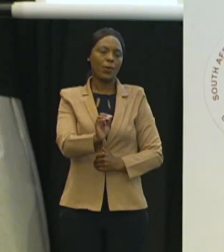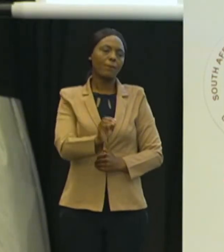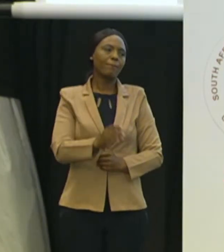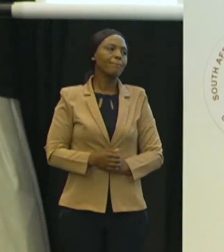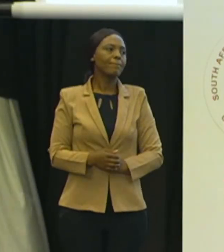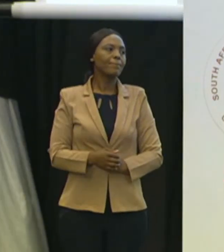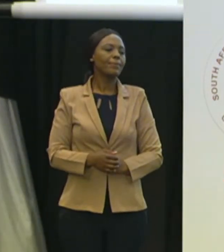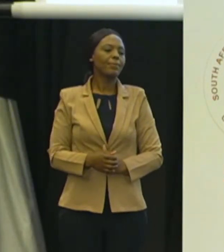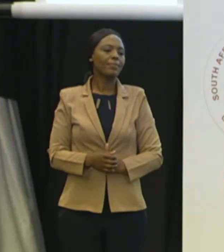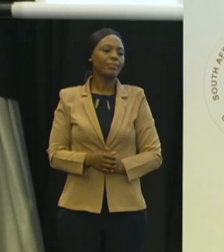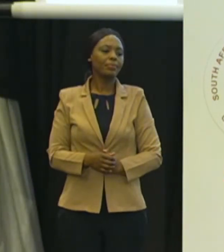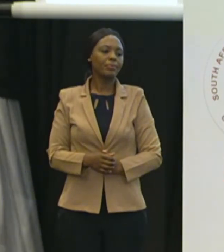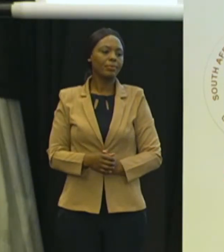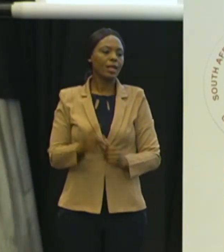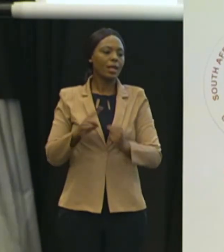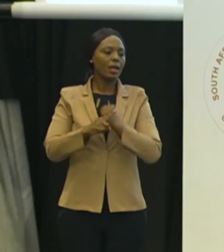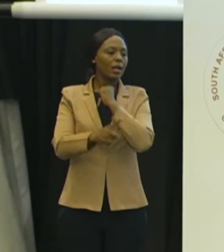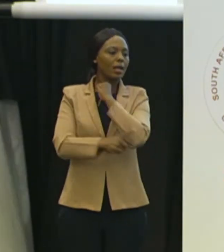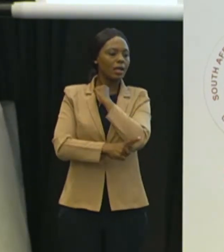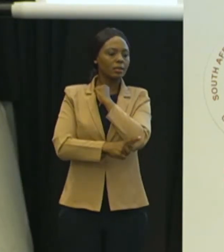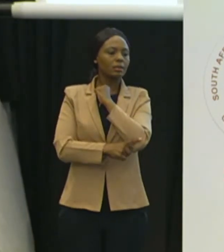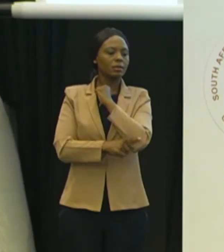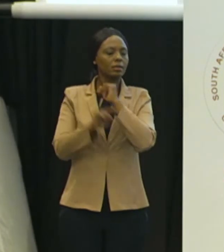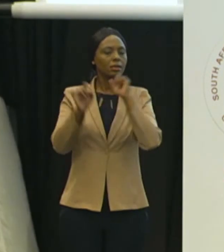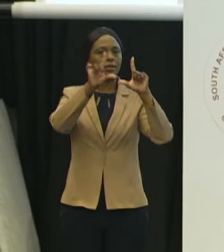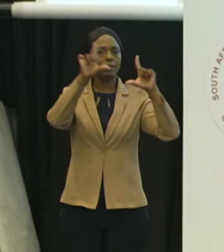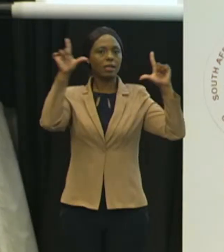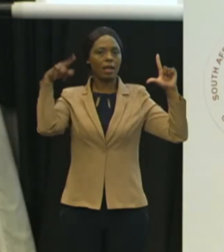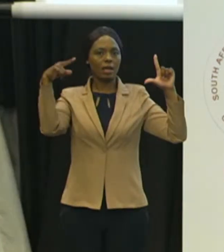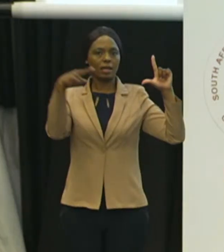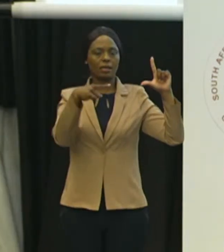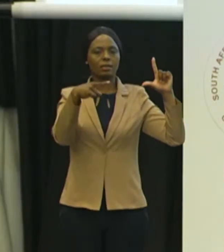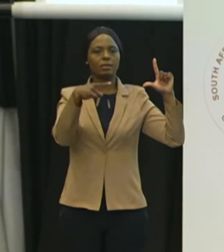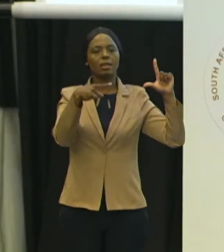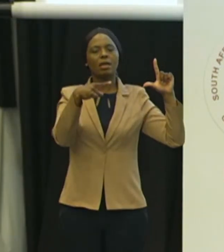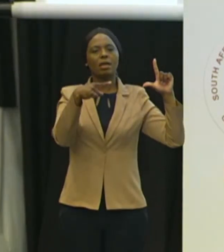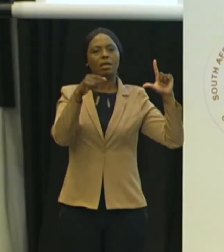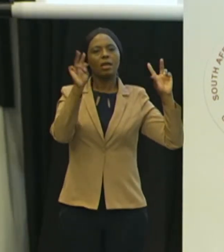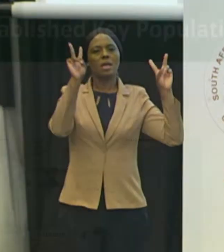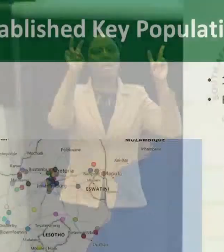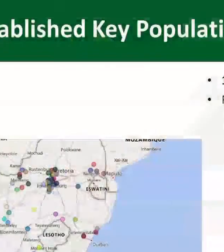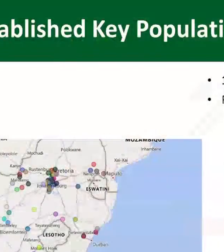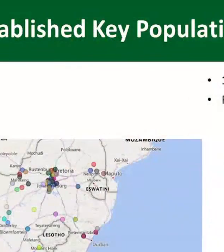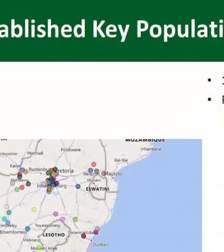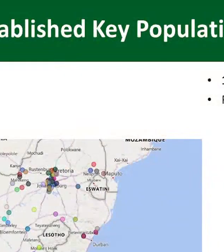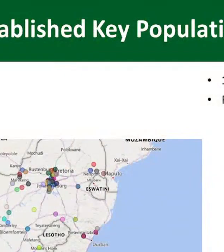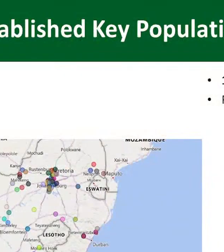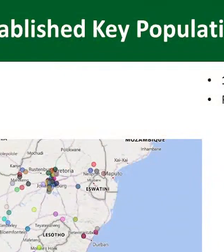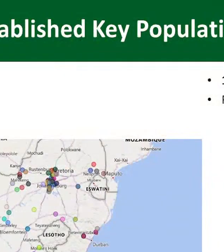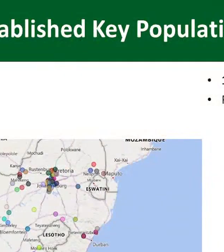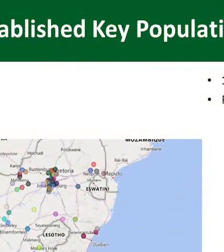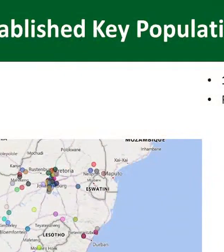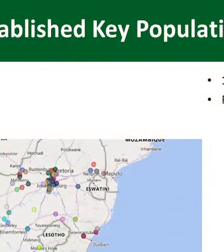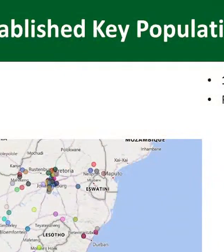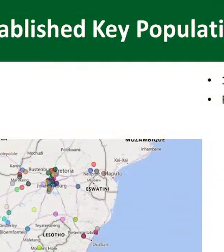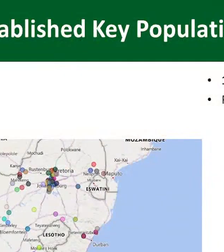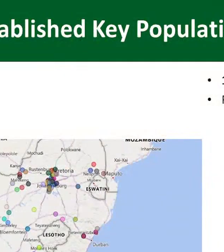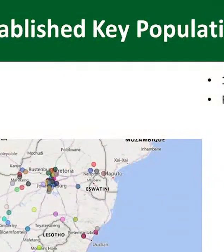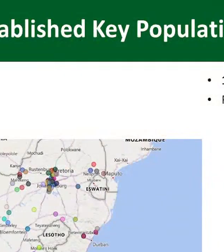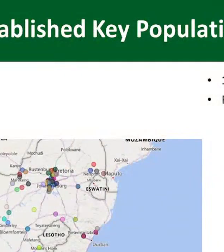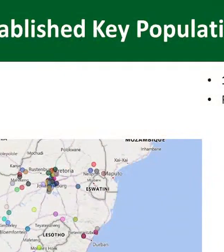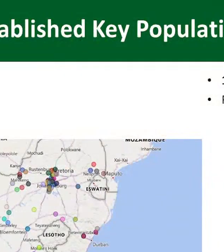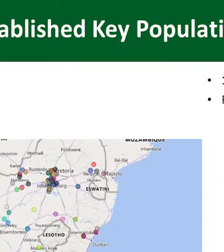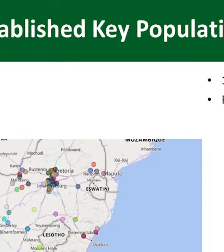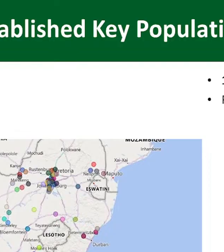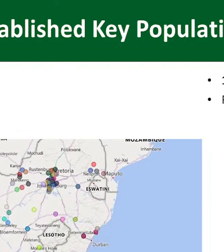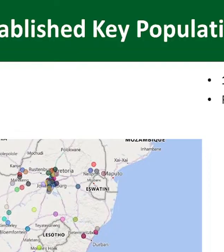Now, this is my last slide. When it comes to the established key population centers of